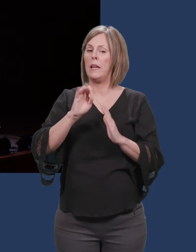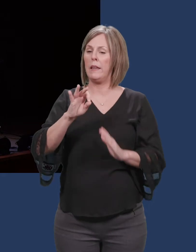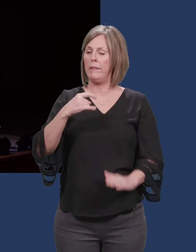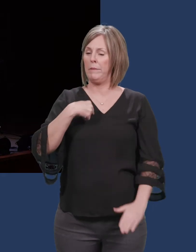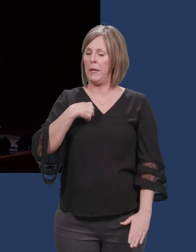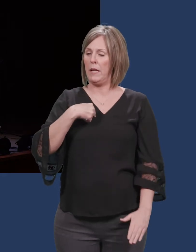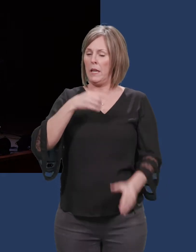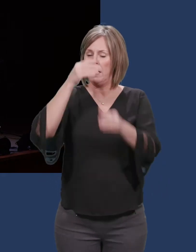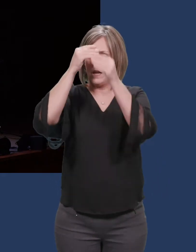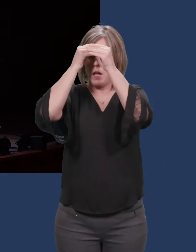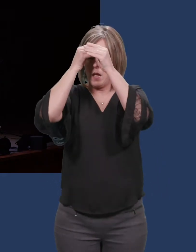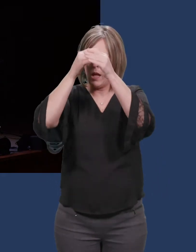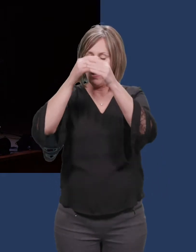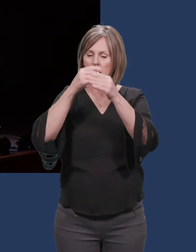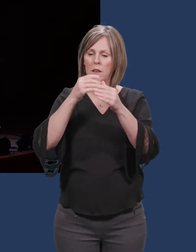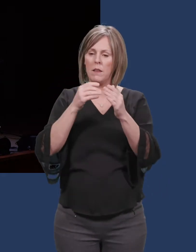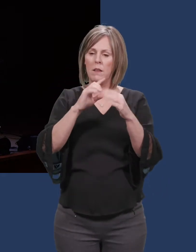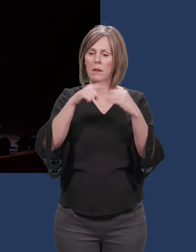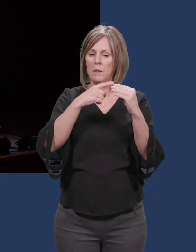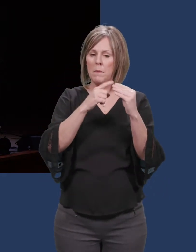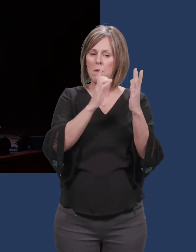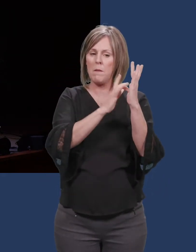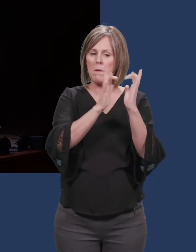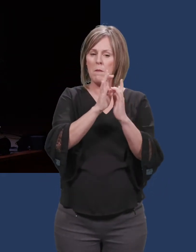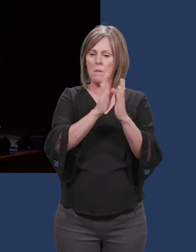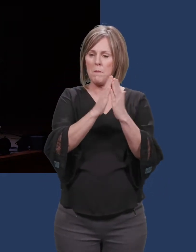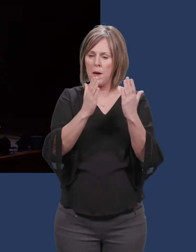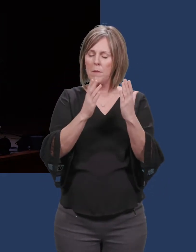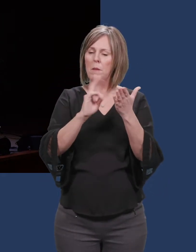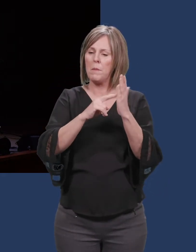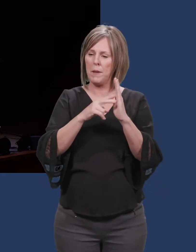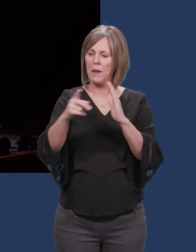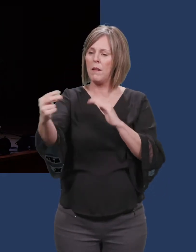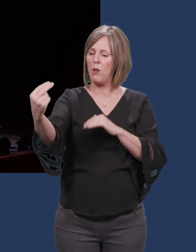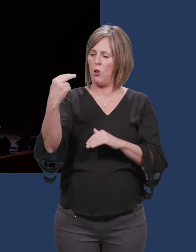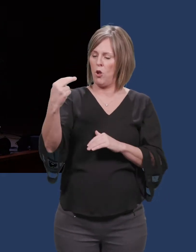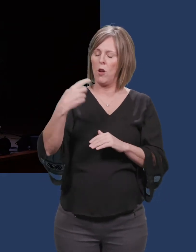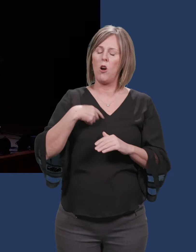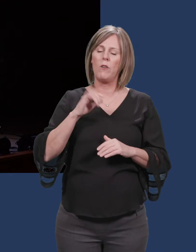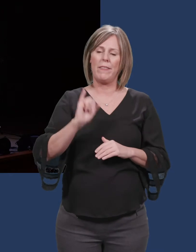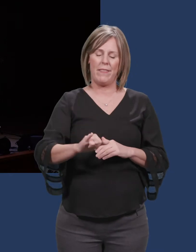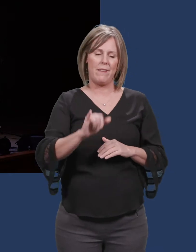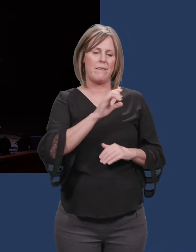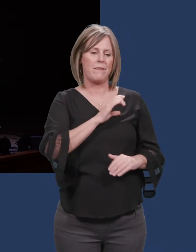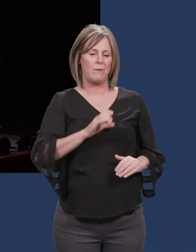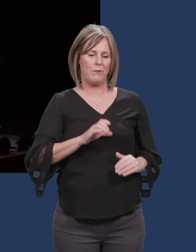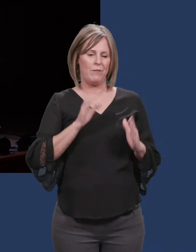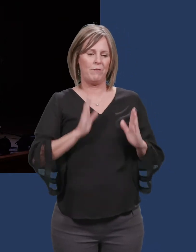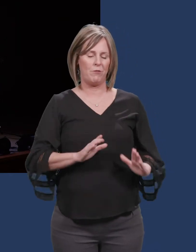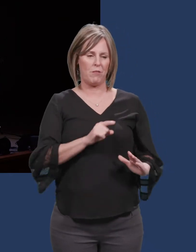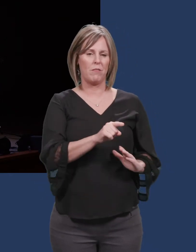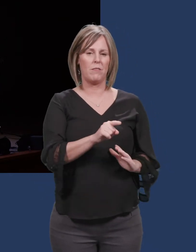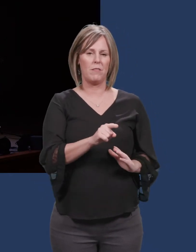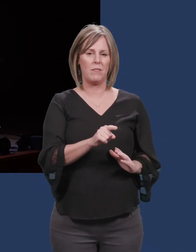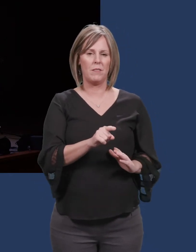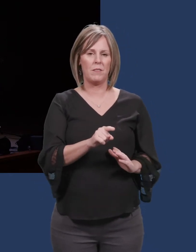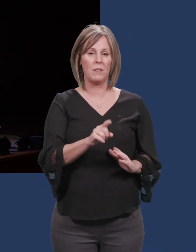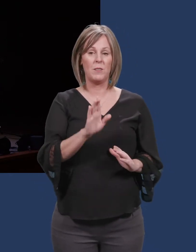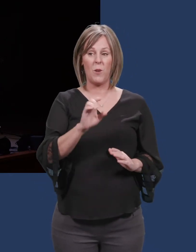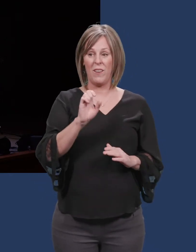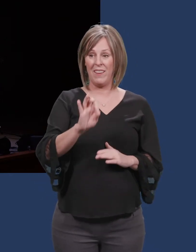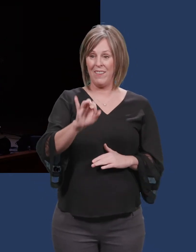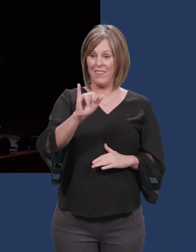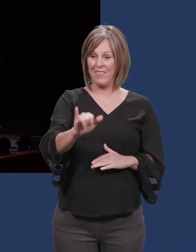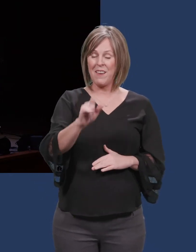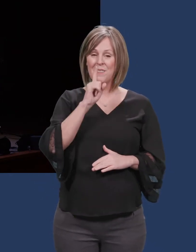Christian, or the distinguishing mark of a mature Christian, well, it leaves it in my control. And I can take the right classes,